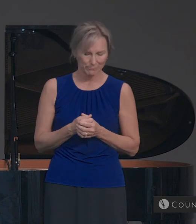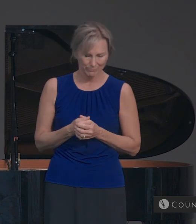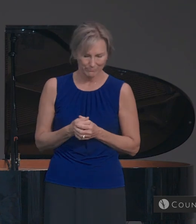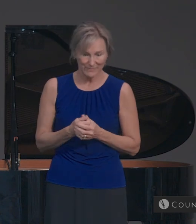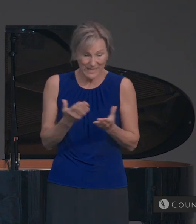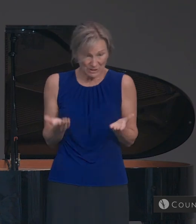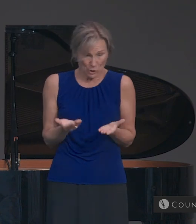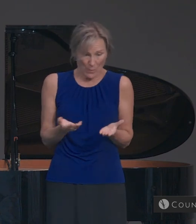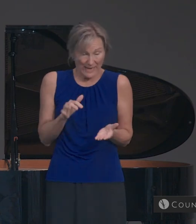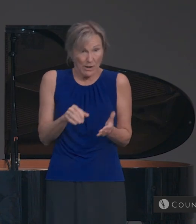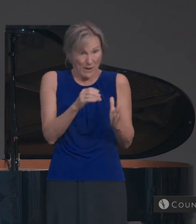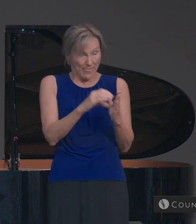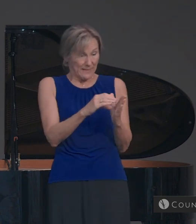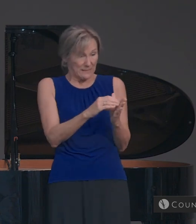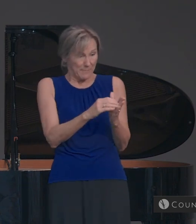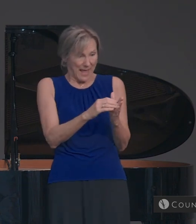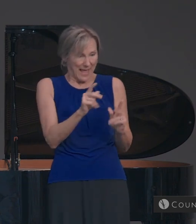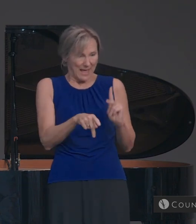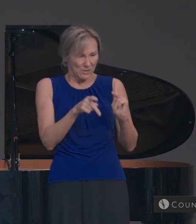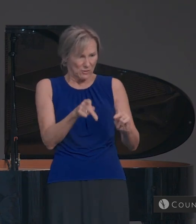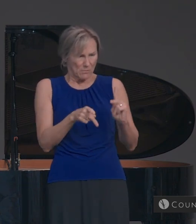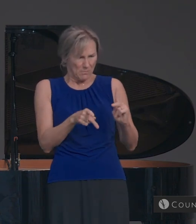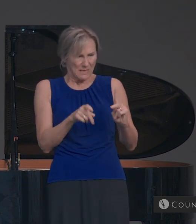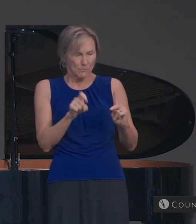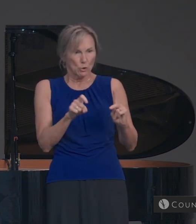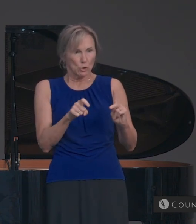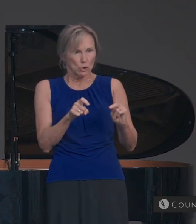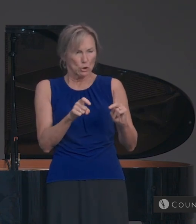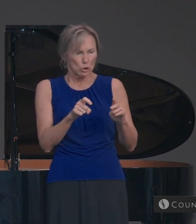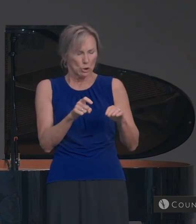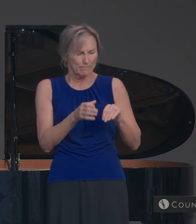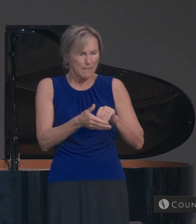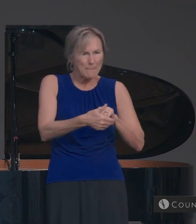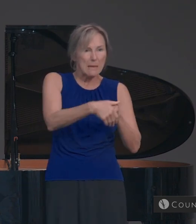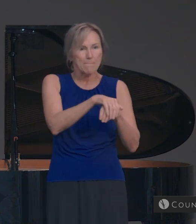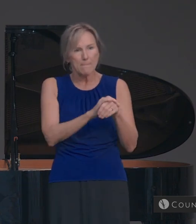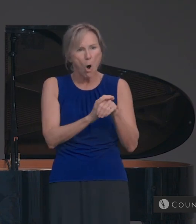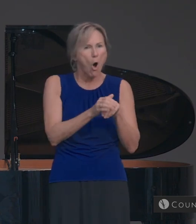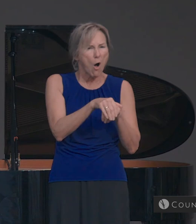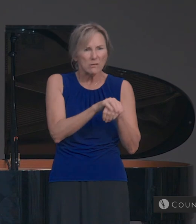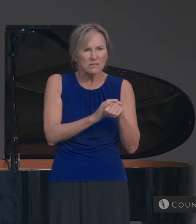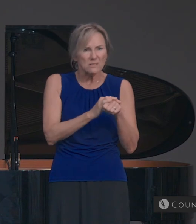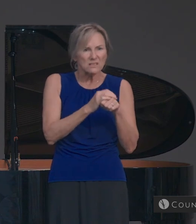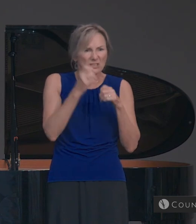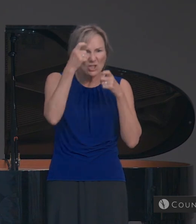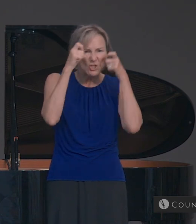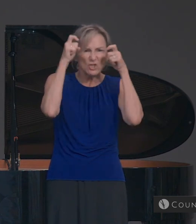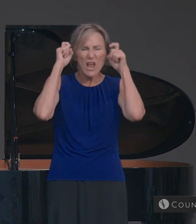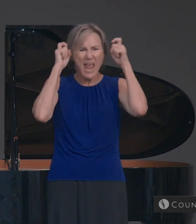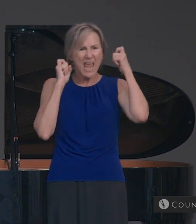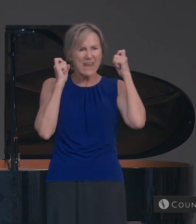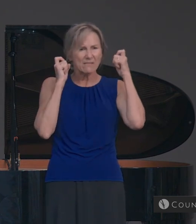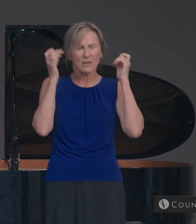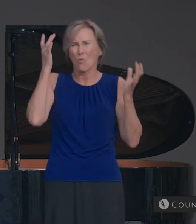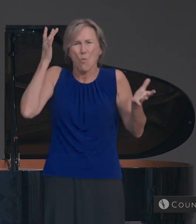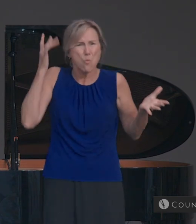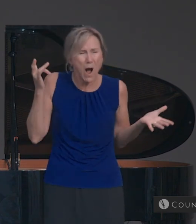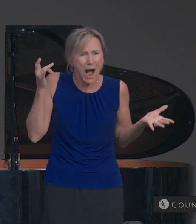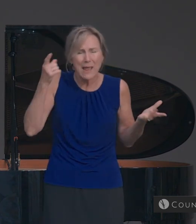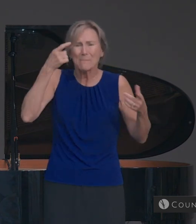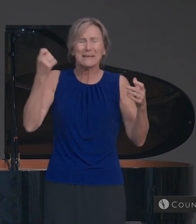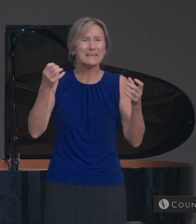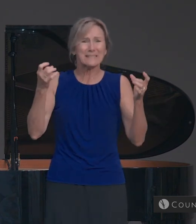to shave their heads bald and mourn. They're being called to do that because that's how